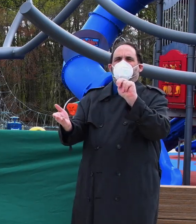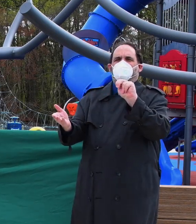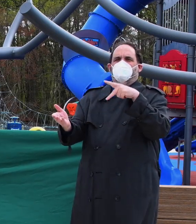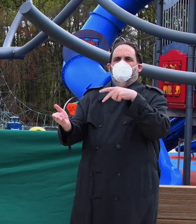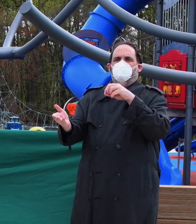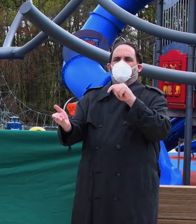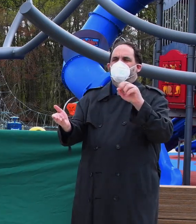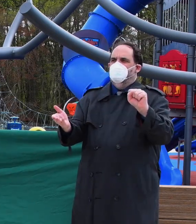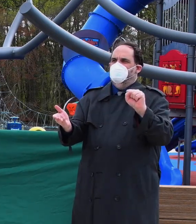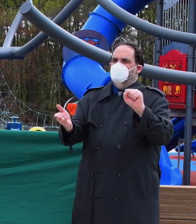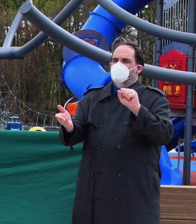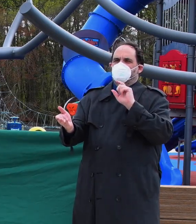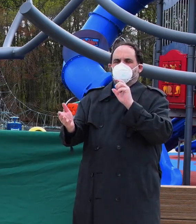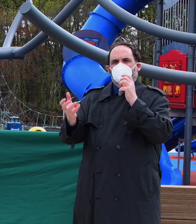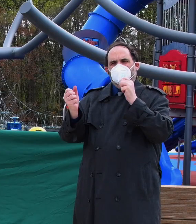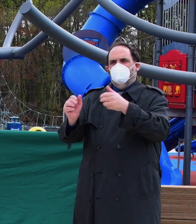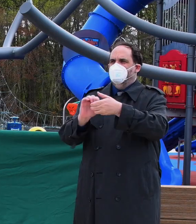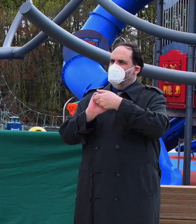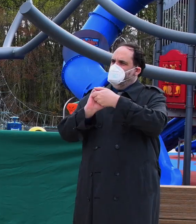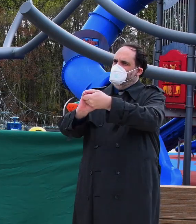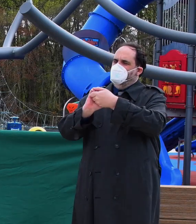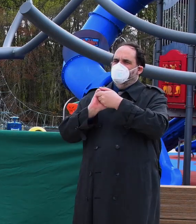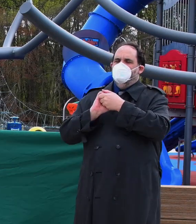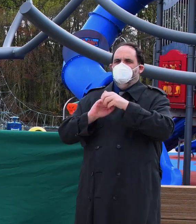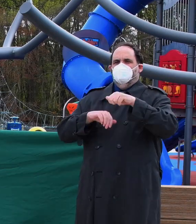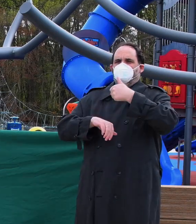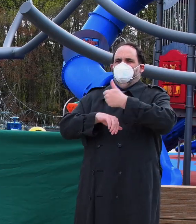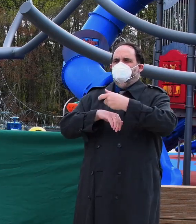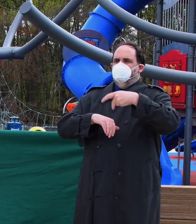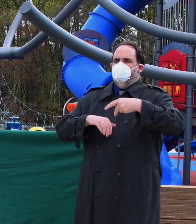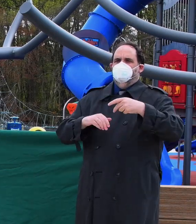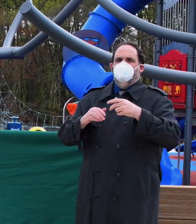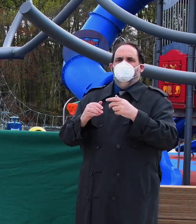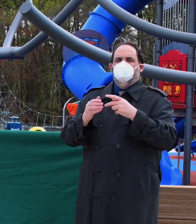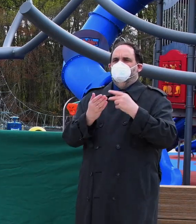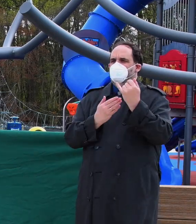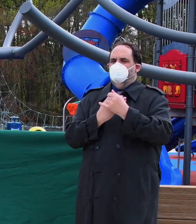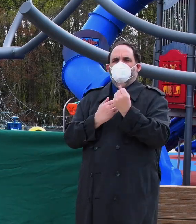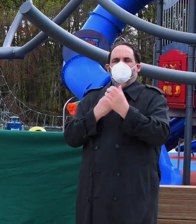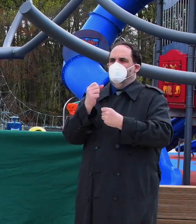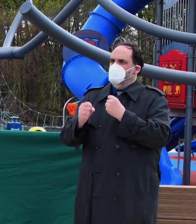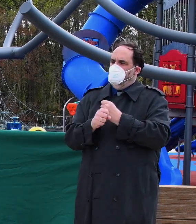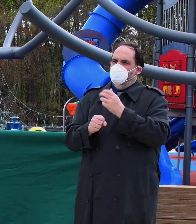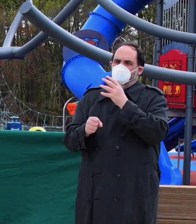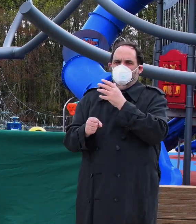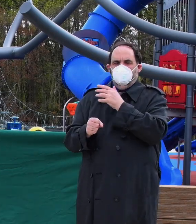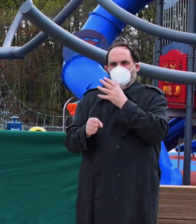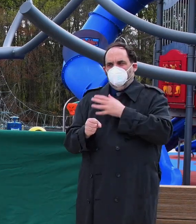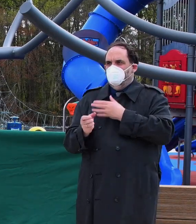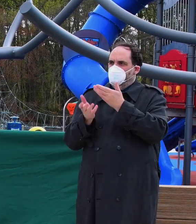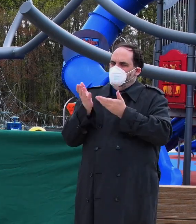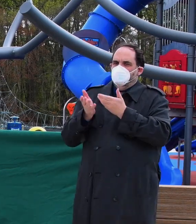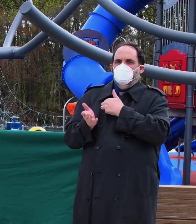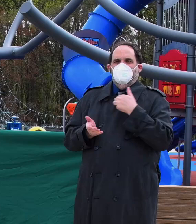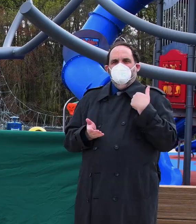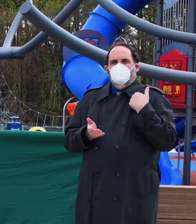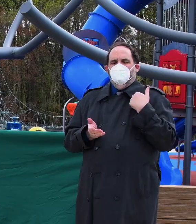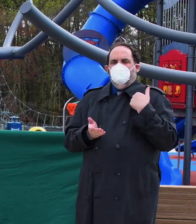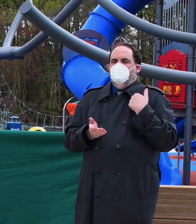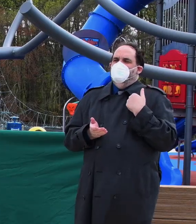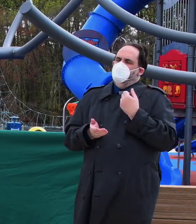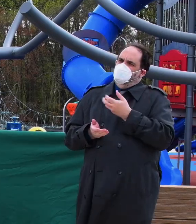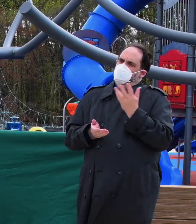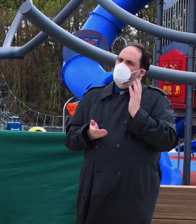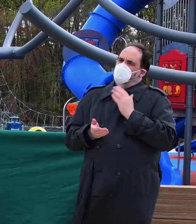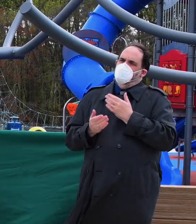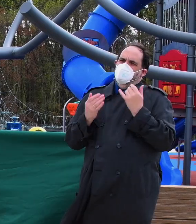a collaborator on this initiative for several years now. Several of